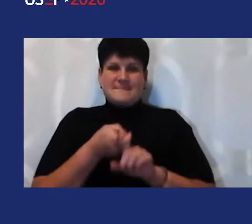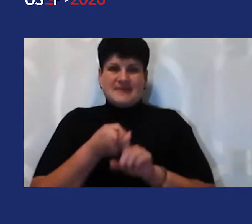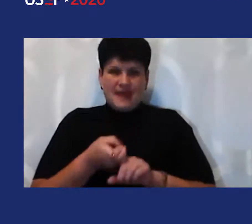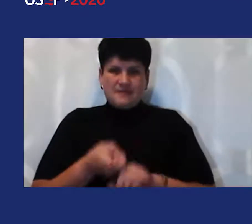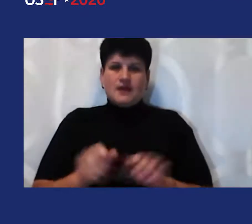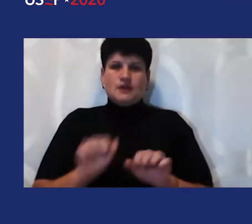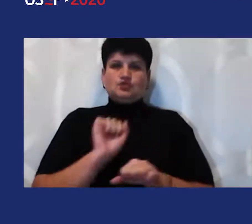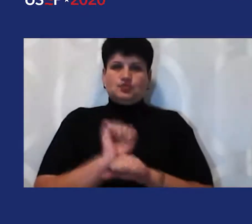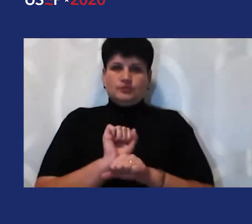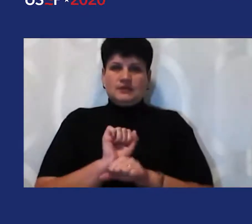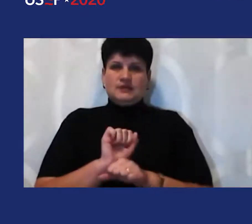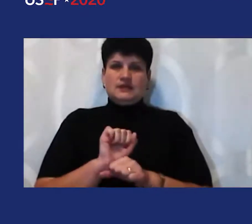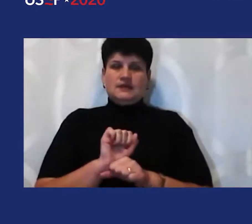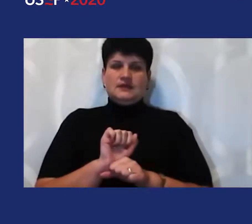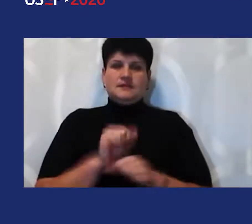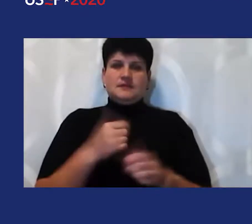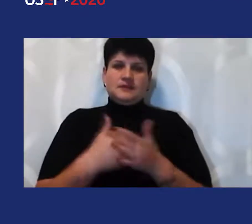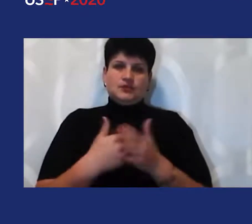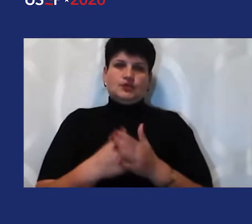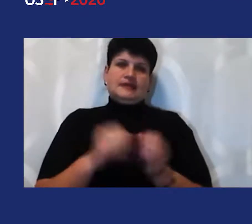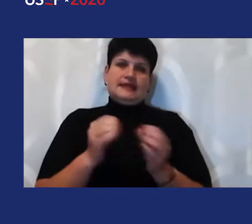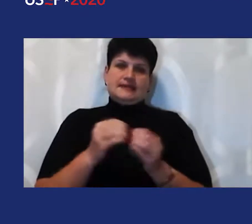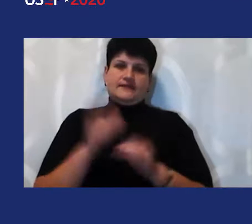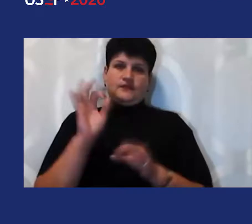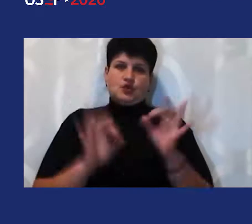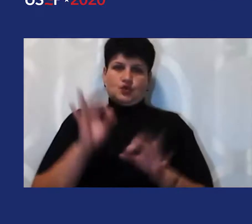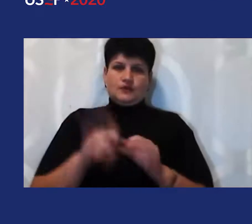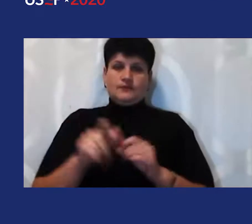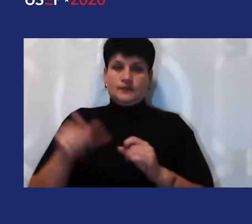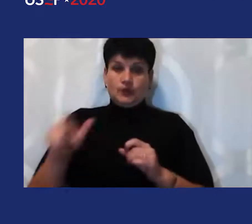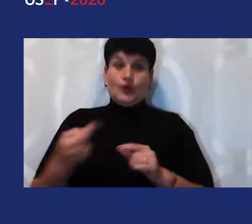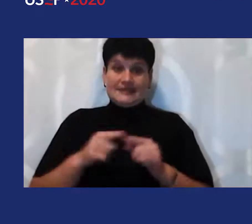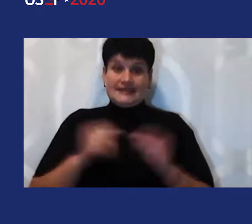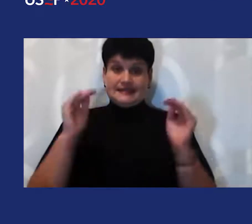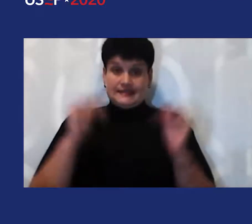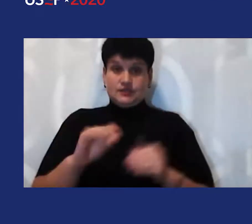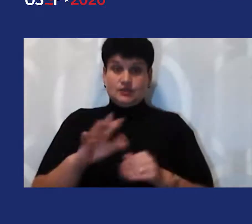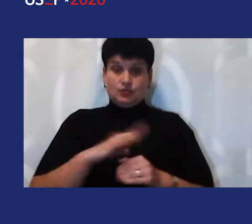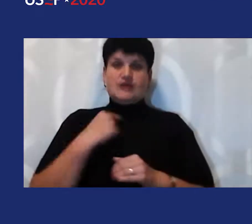over the latest electoral cycles. The